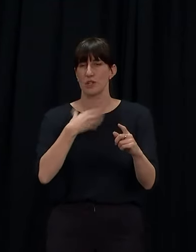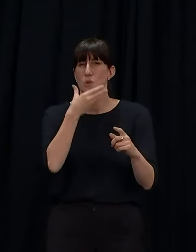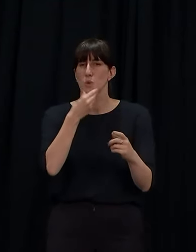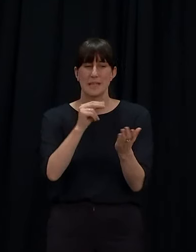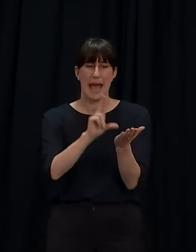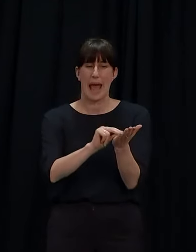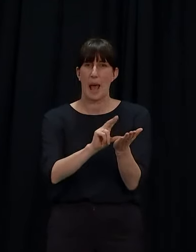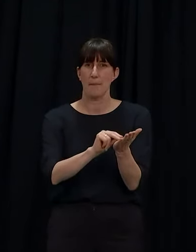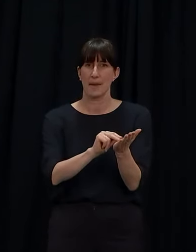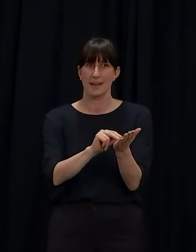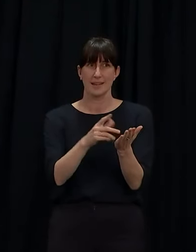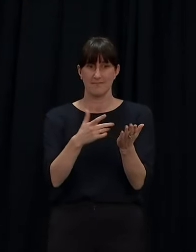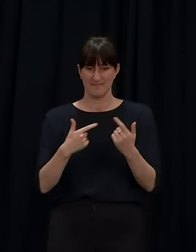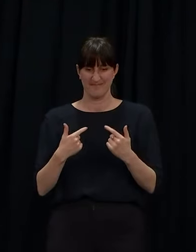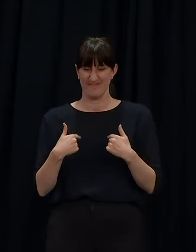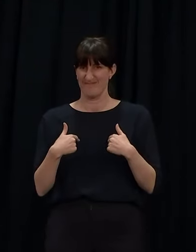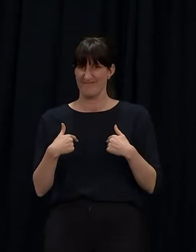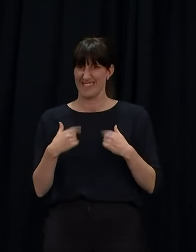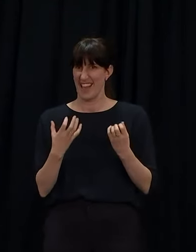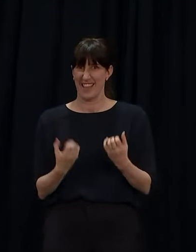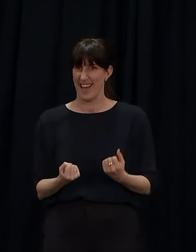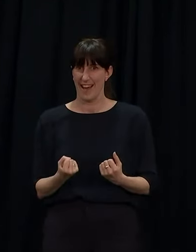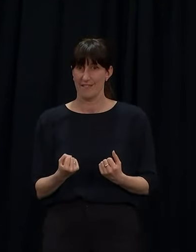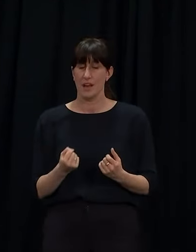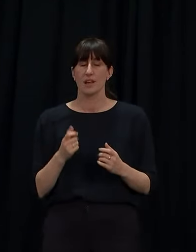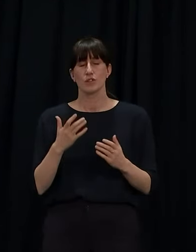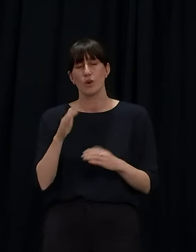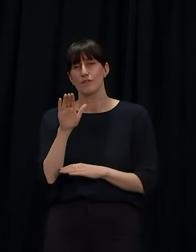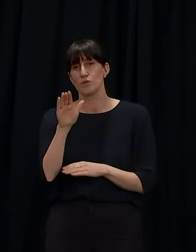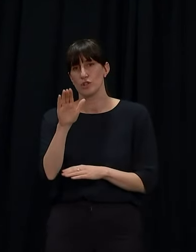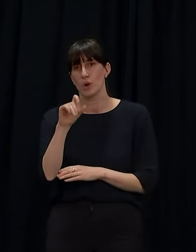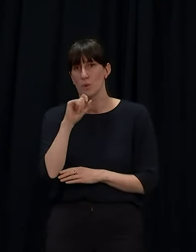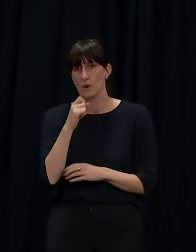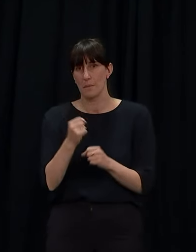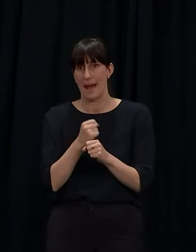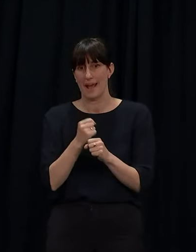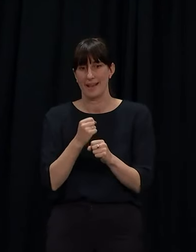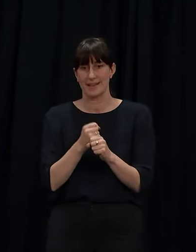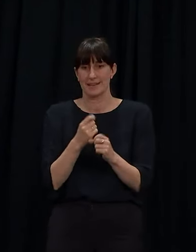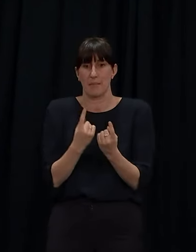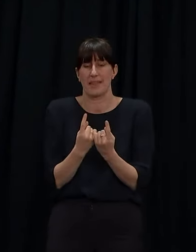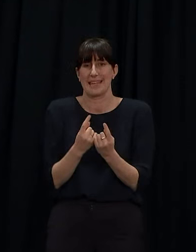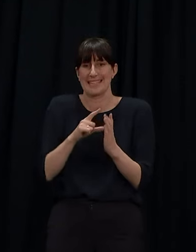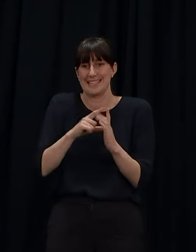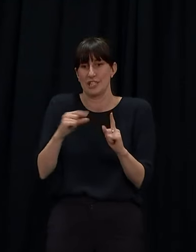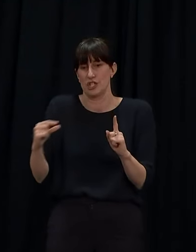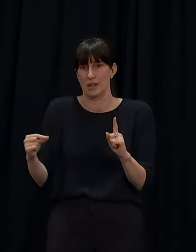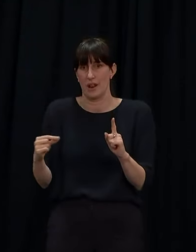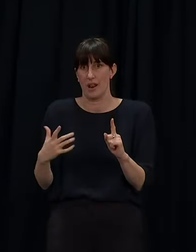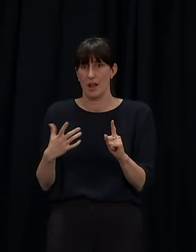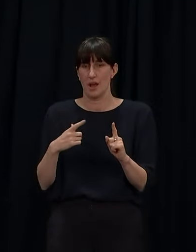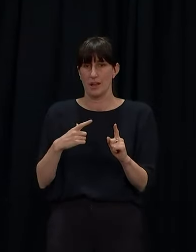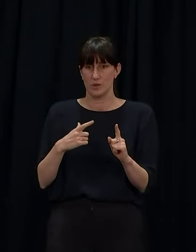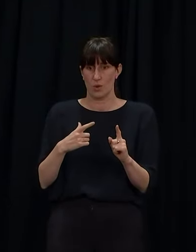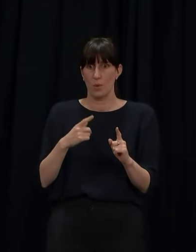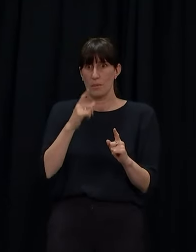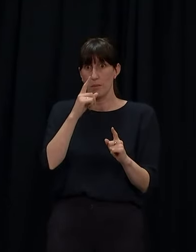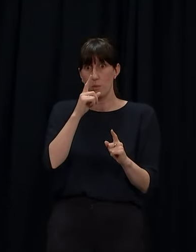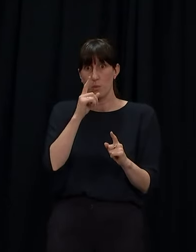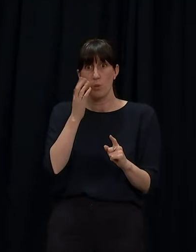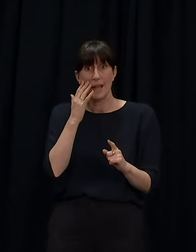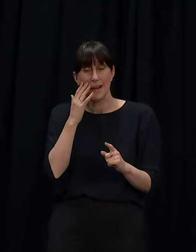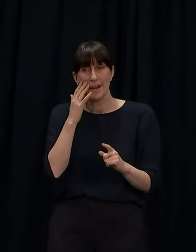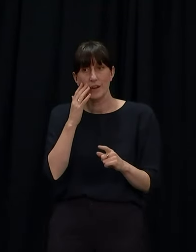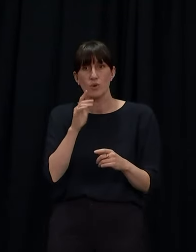is digitally recognisable across a number of boundaries, because some people are not just using it at their borders, they're using it in country for events,